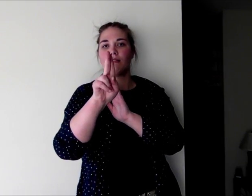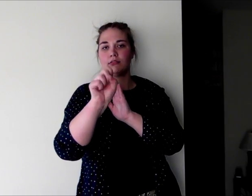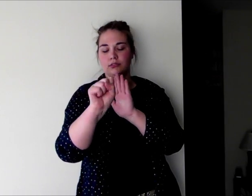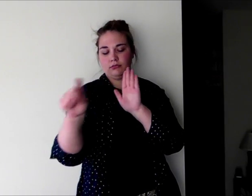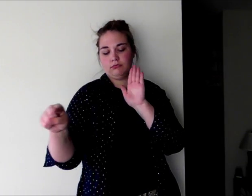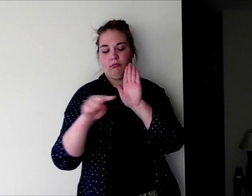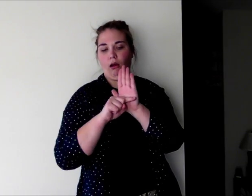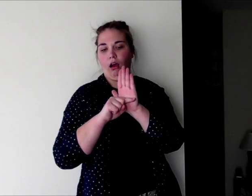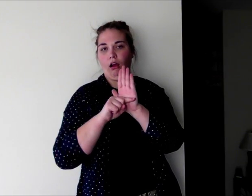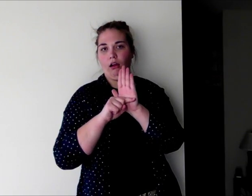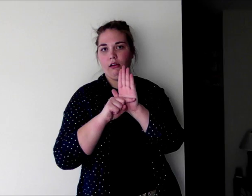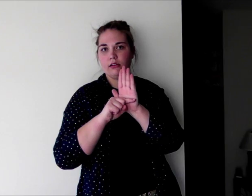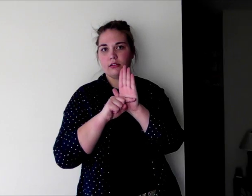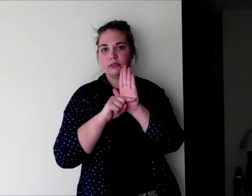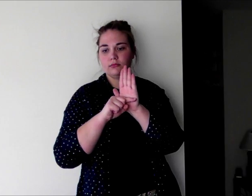and you have minus.